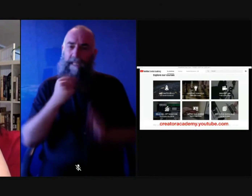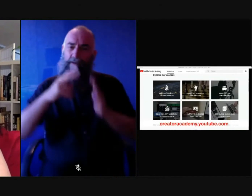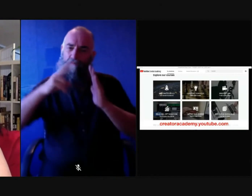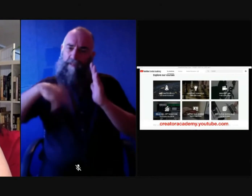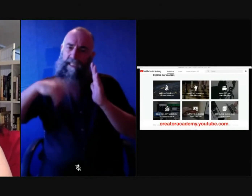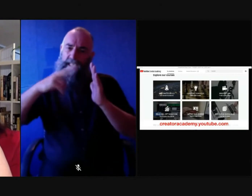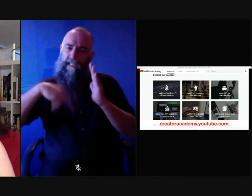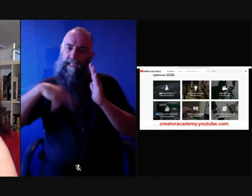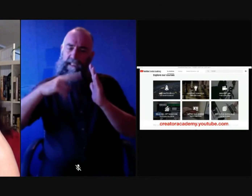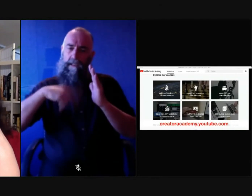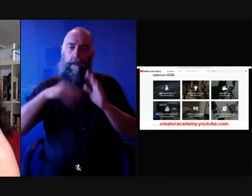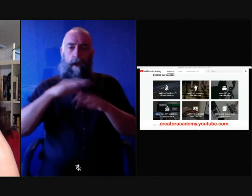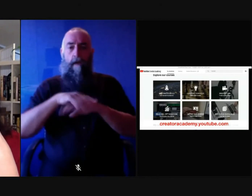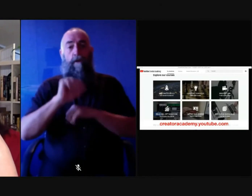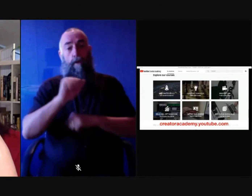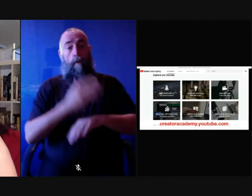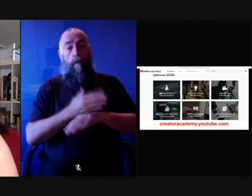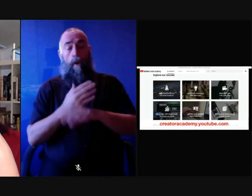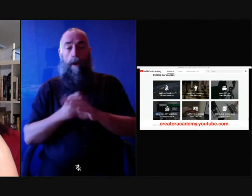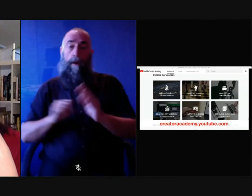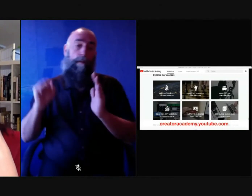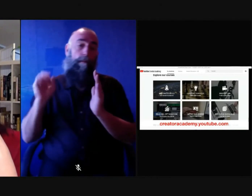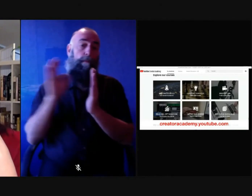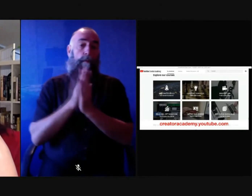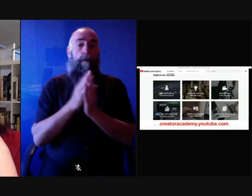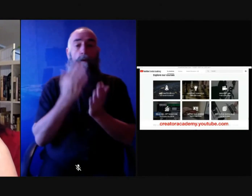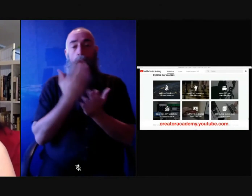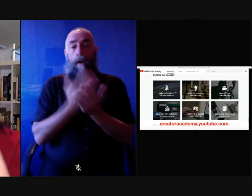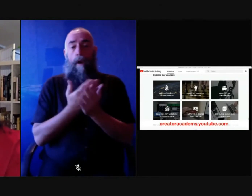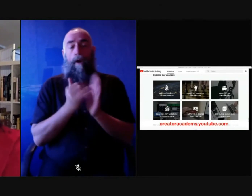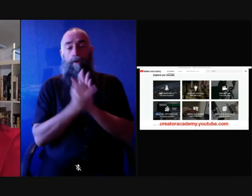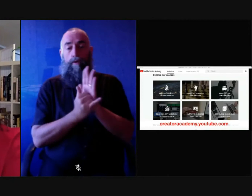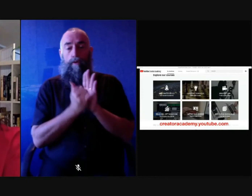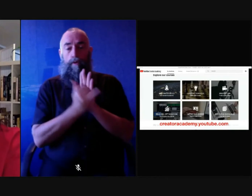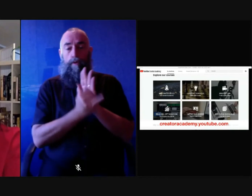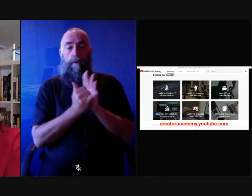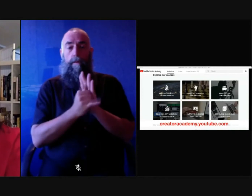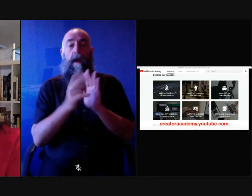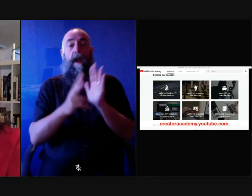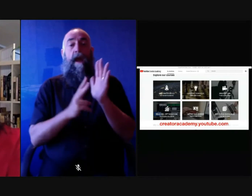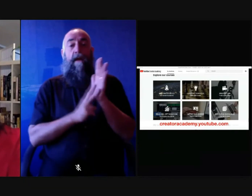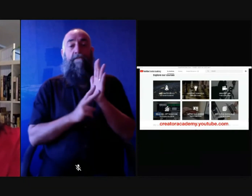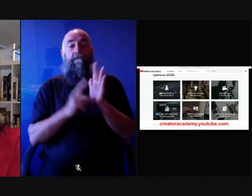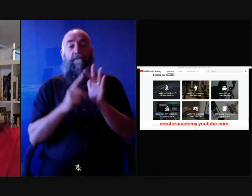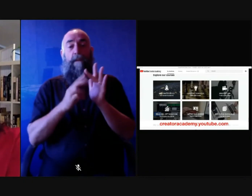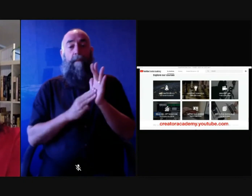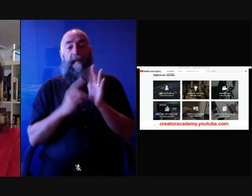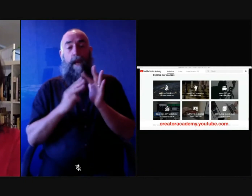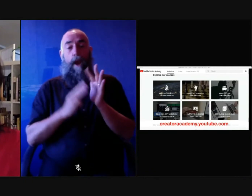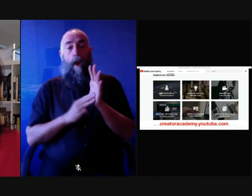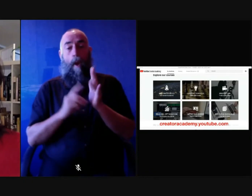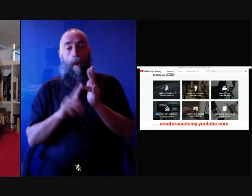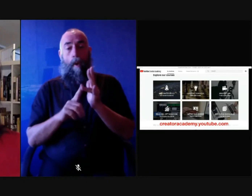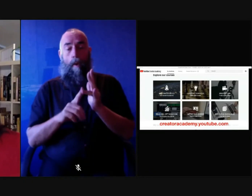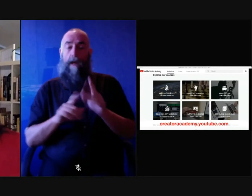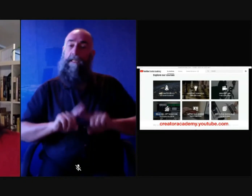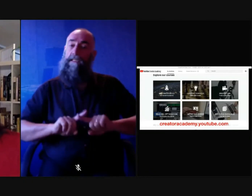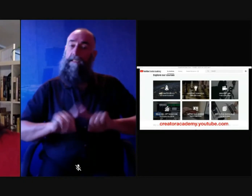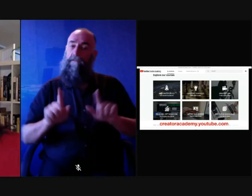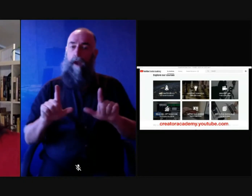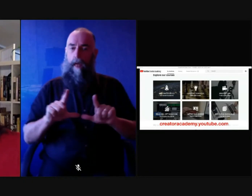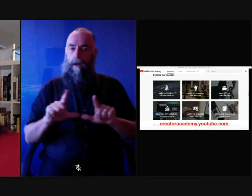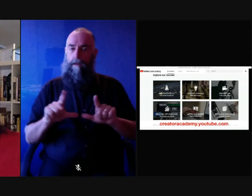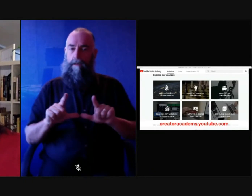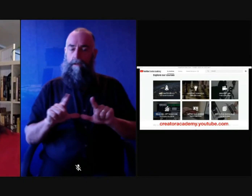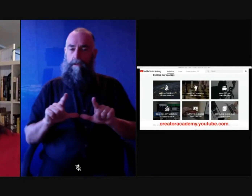with putting your work up on YouTube. Vimeo doesn't have the same kind of licensing problems, but it also doesn't have